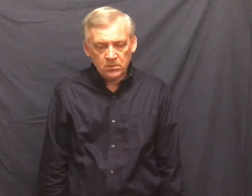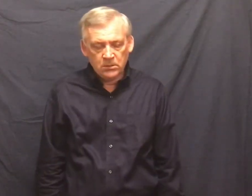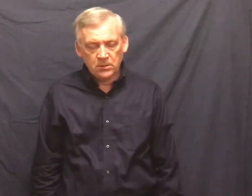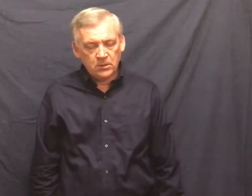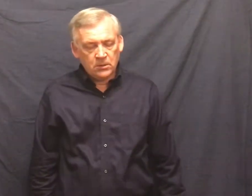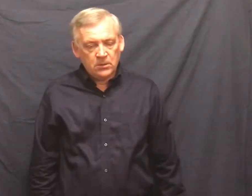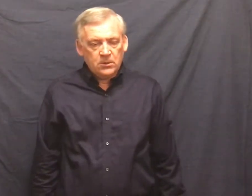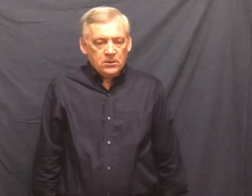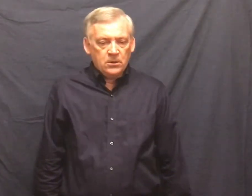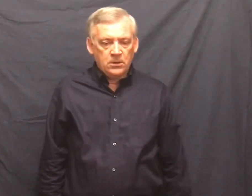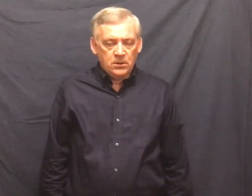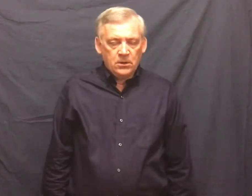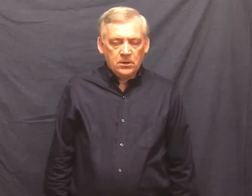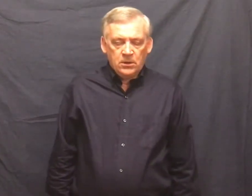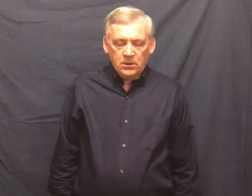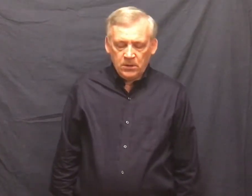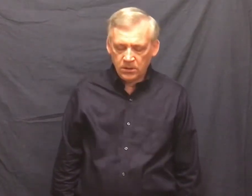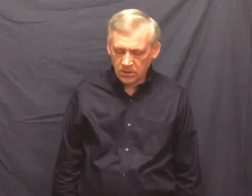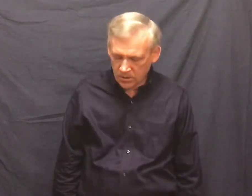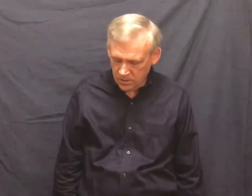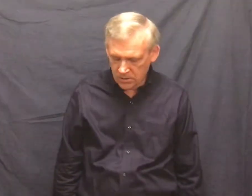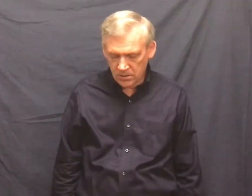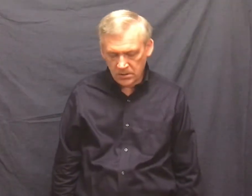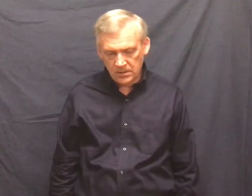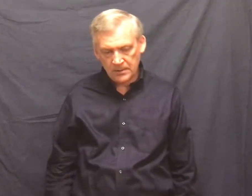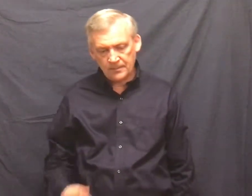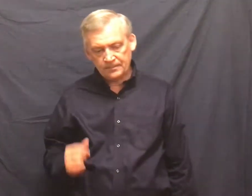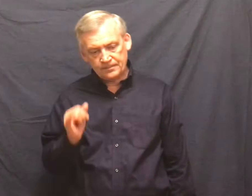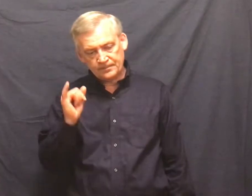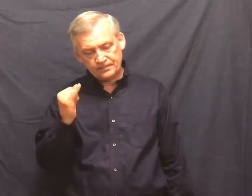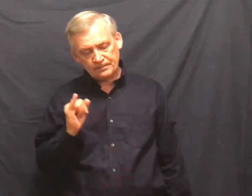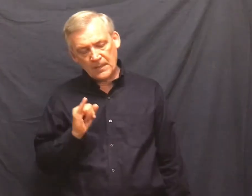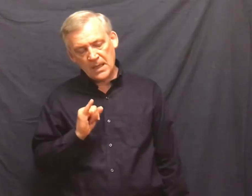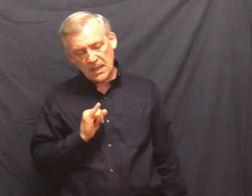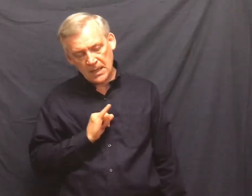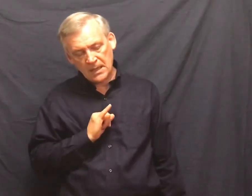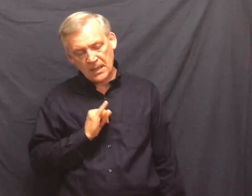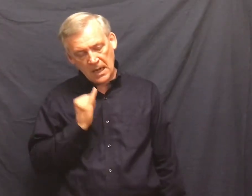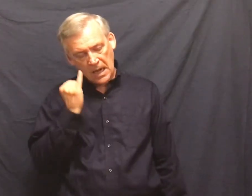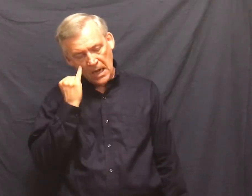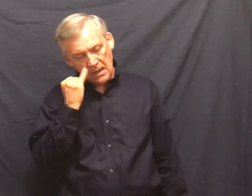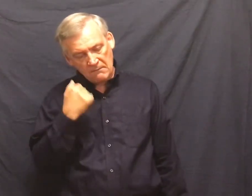He said woodenly, if I was alone, I could live so easy.